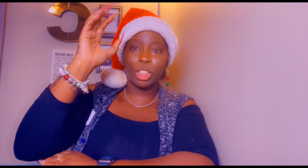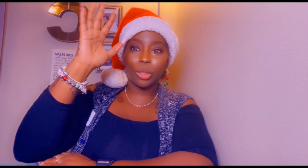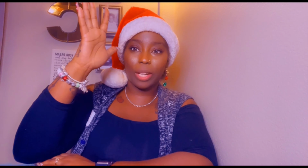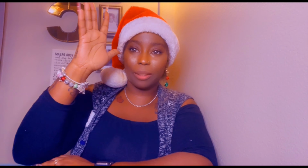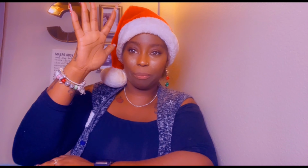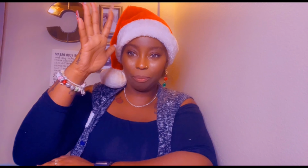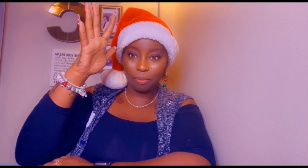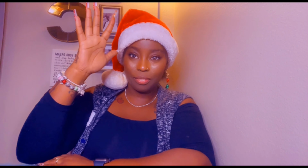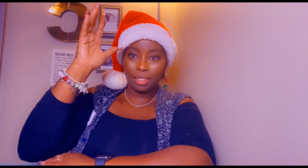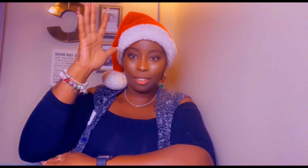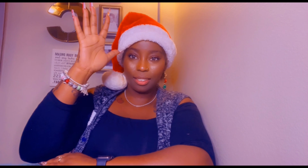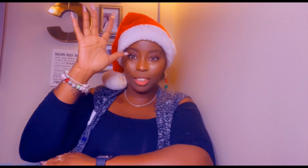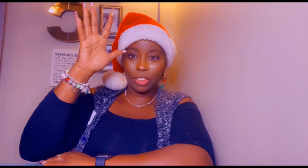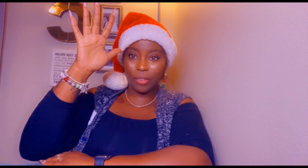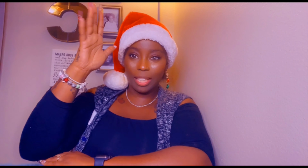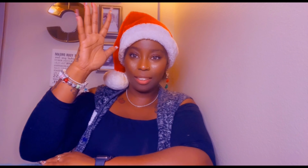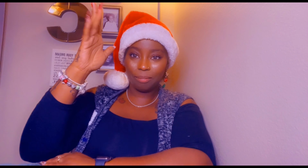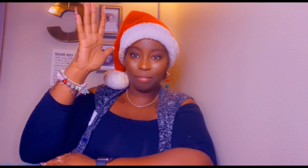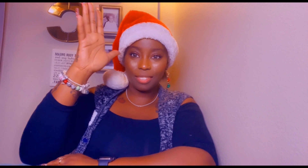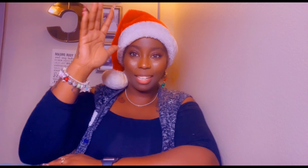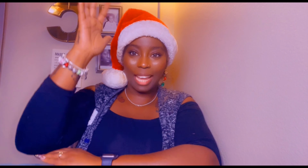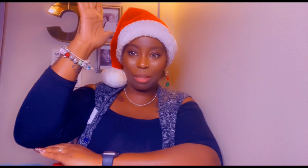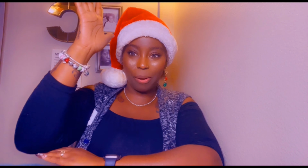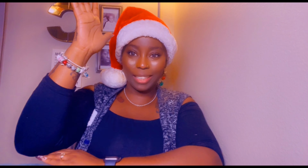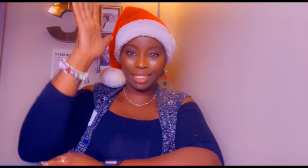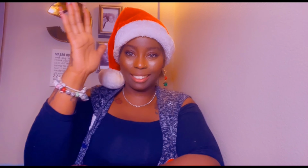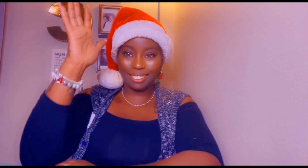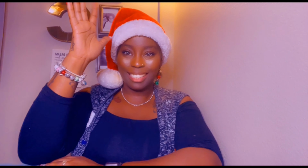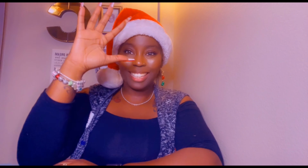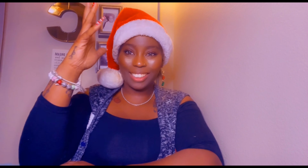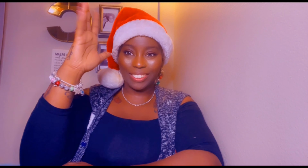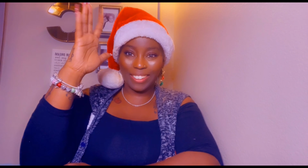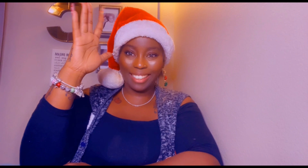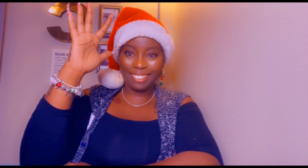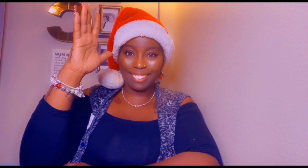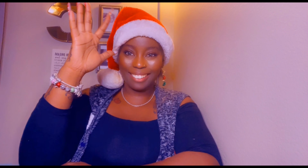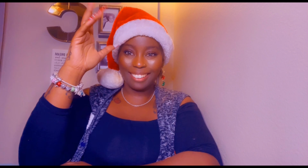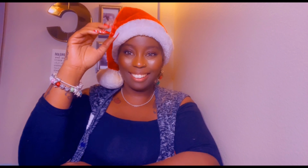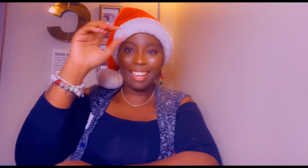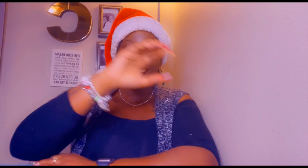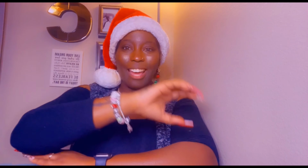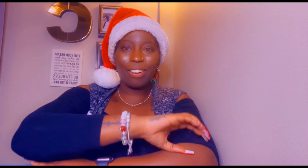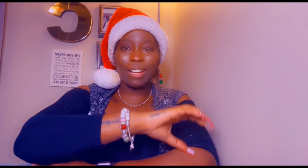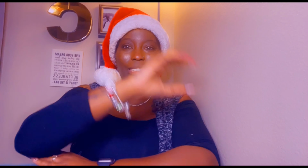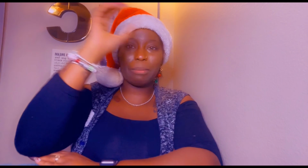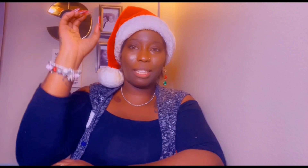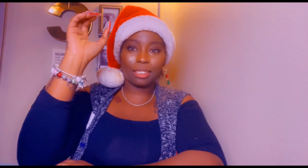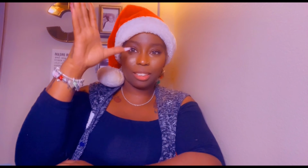tree. Tree, like the branches. Tree. Christmas